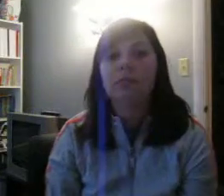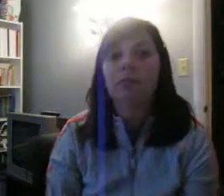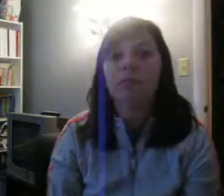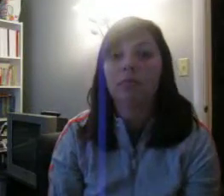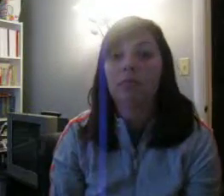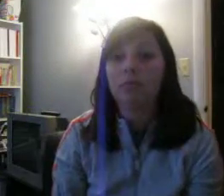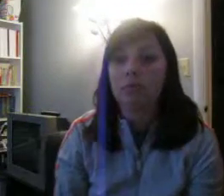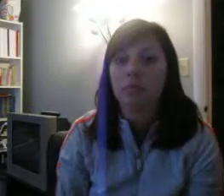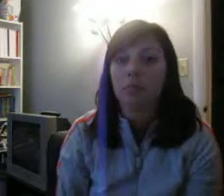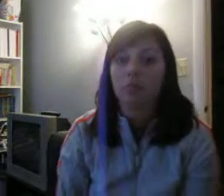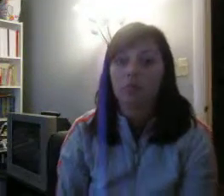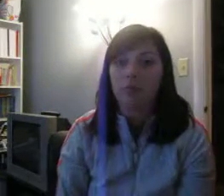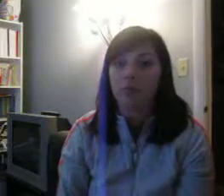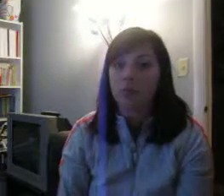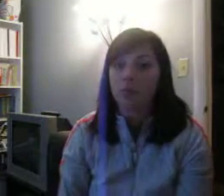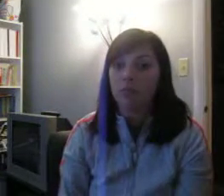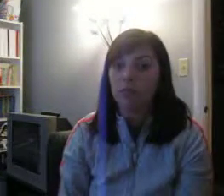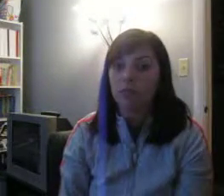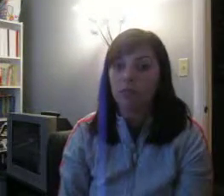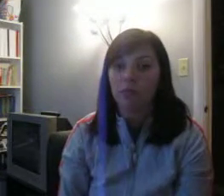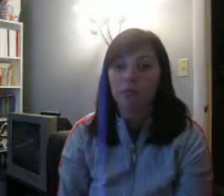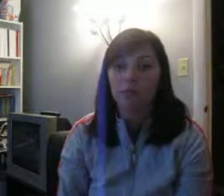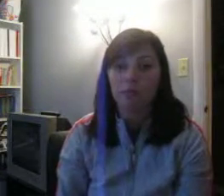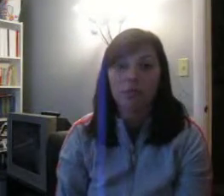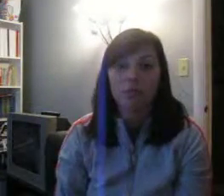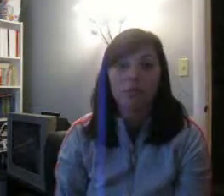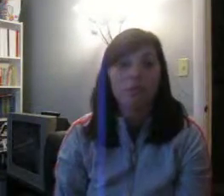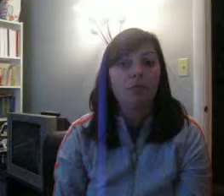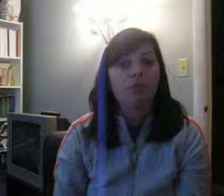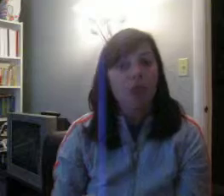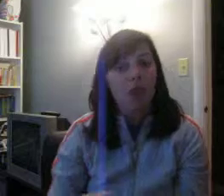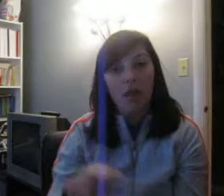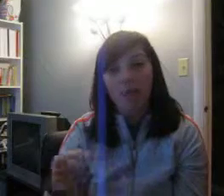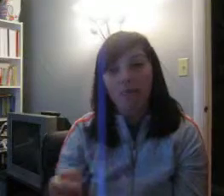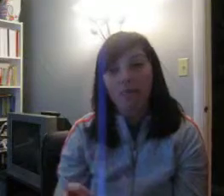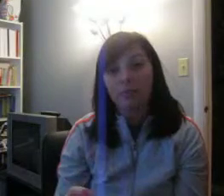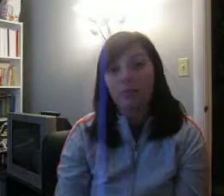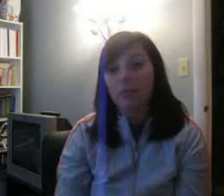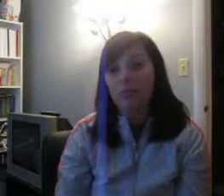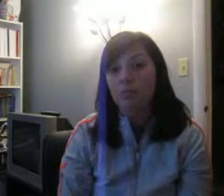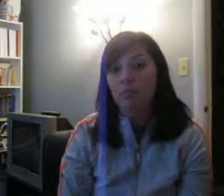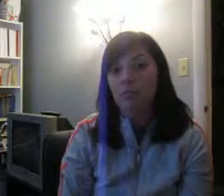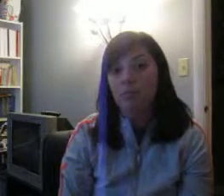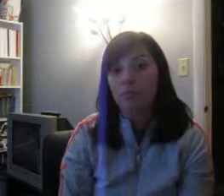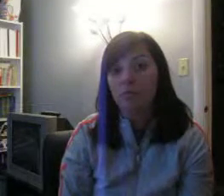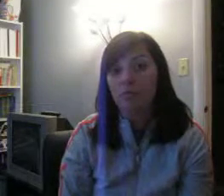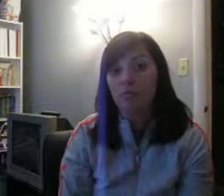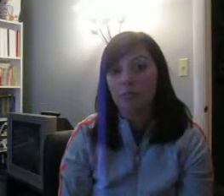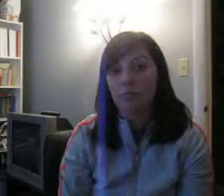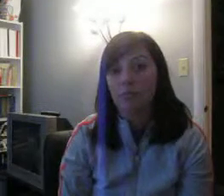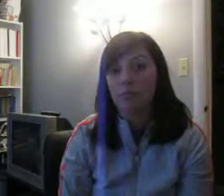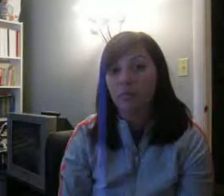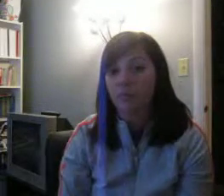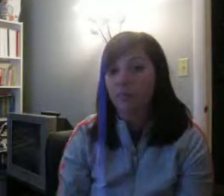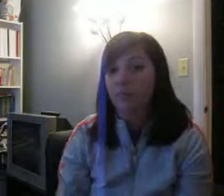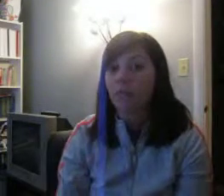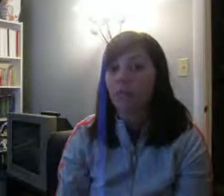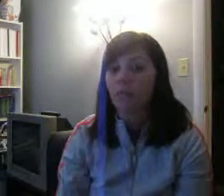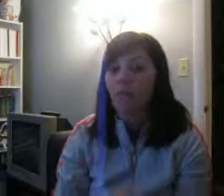of the senators of America, need to read my bill and do the same thing. They need to vote yes or no.